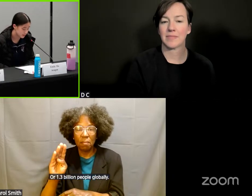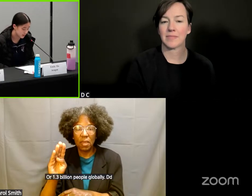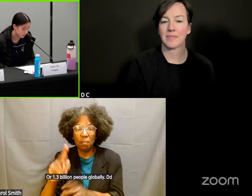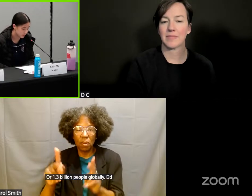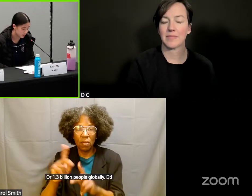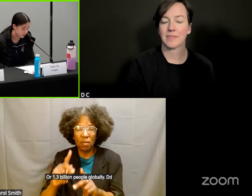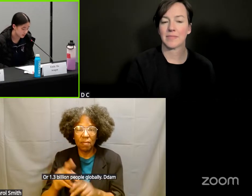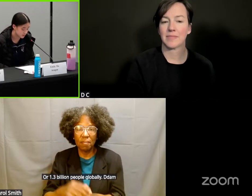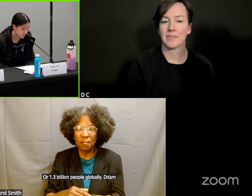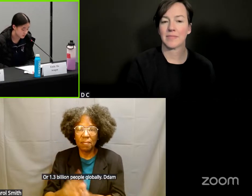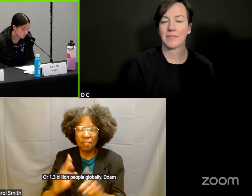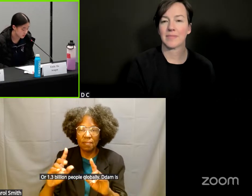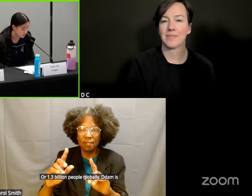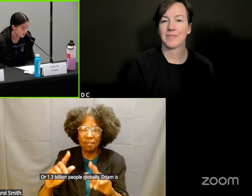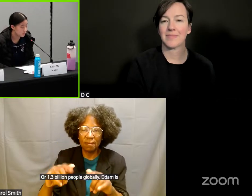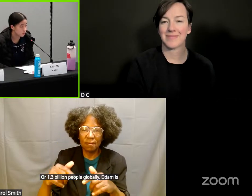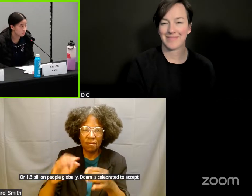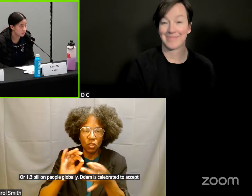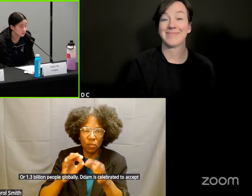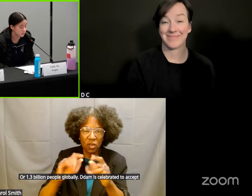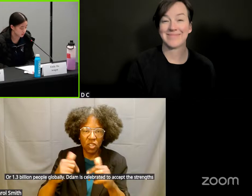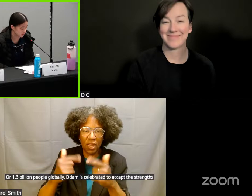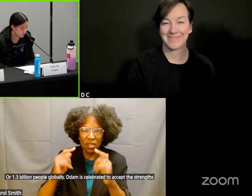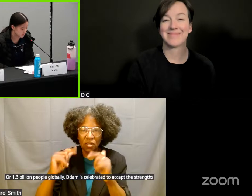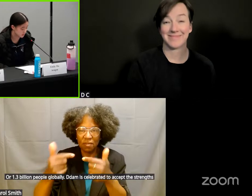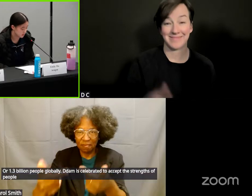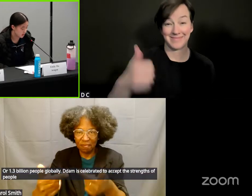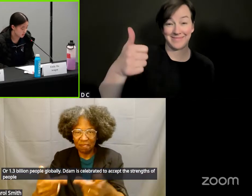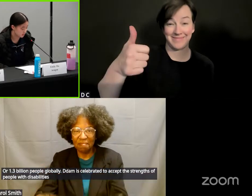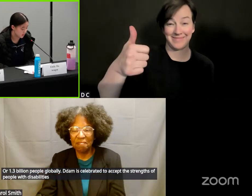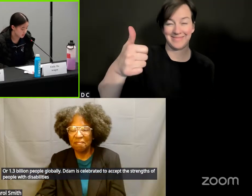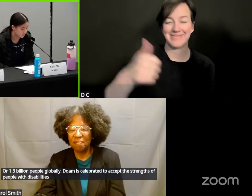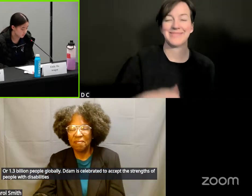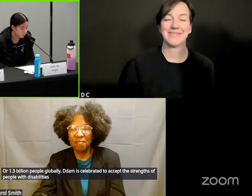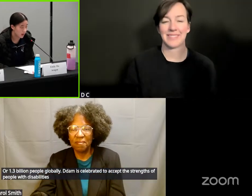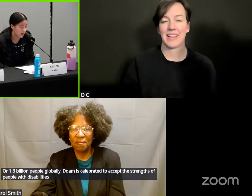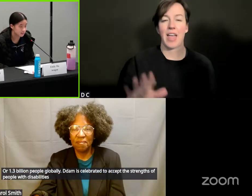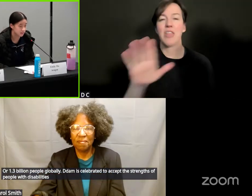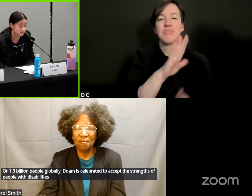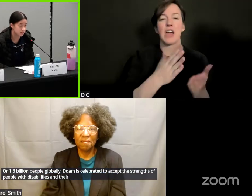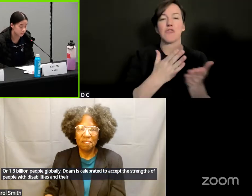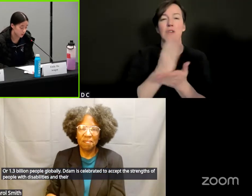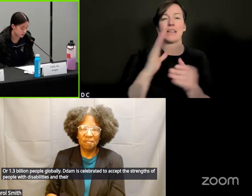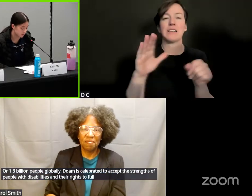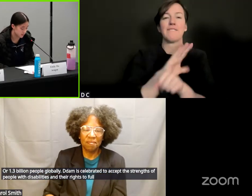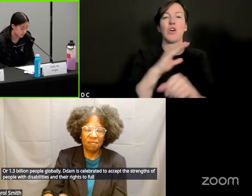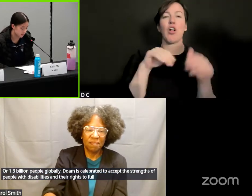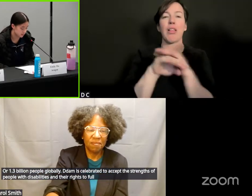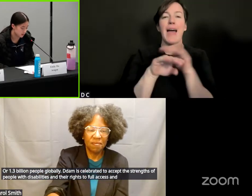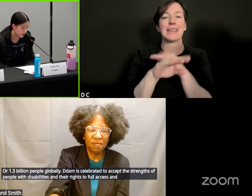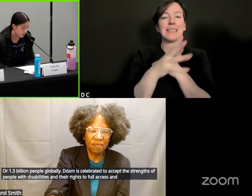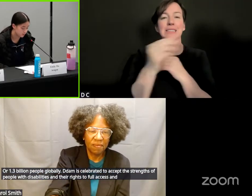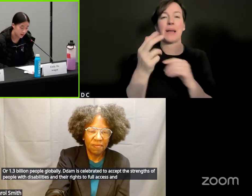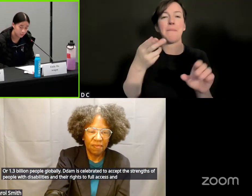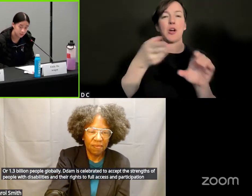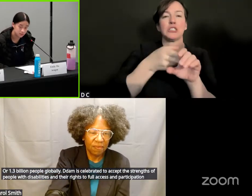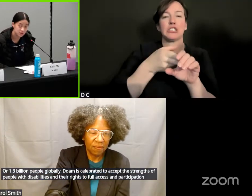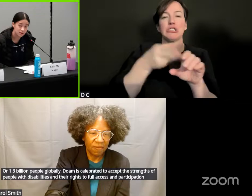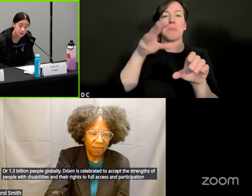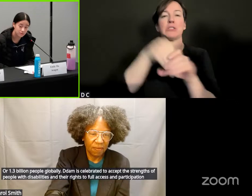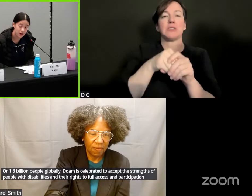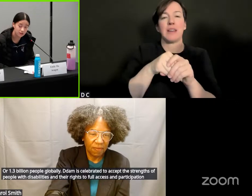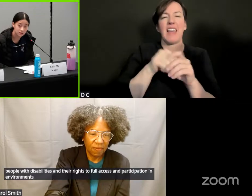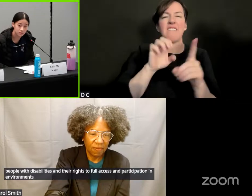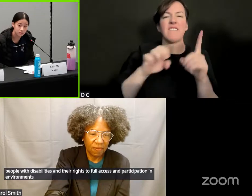is celebrated to accept the strengths of people with disabilities and their rights to full access and participation in environments